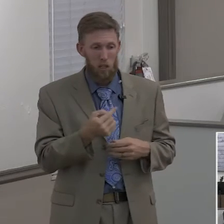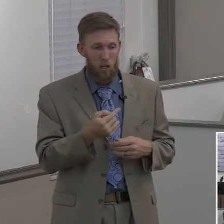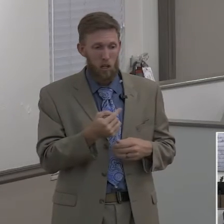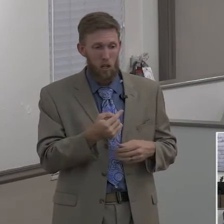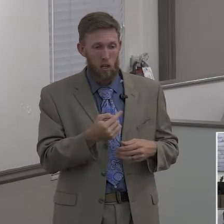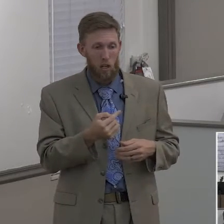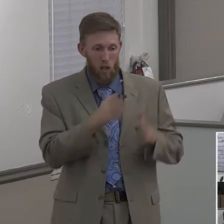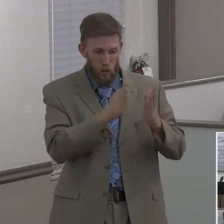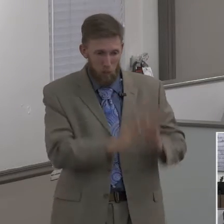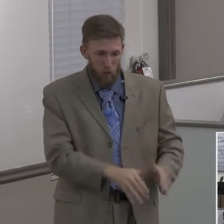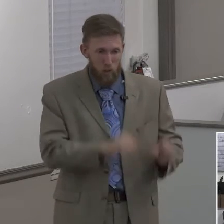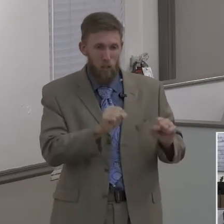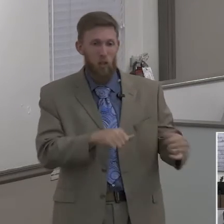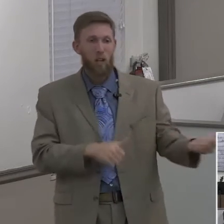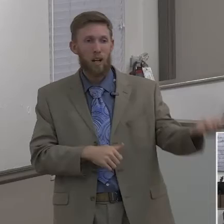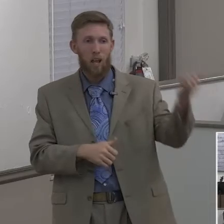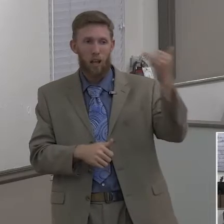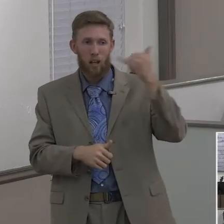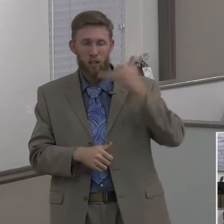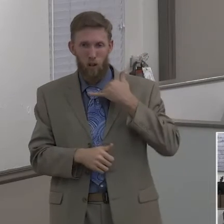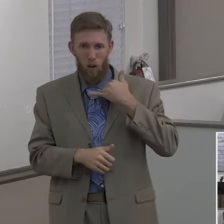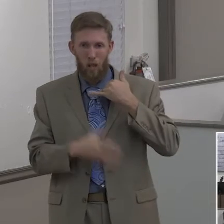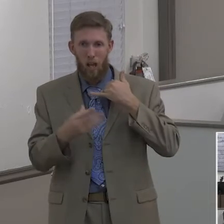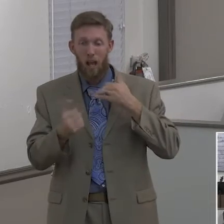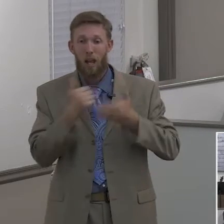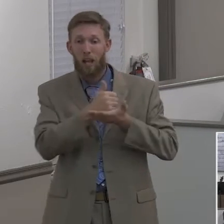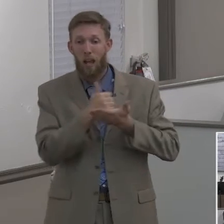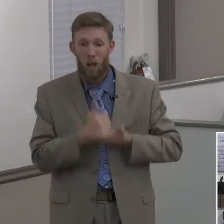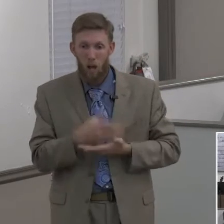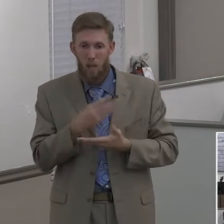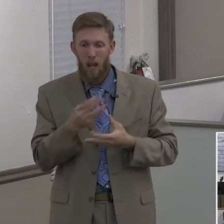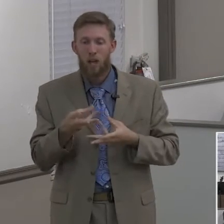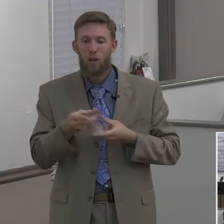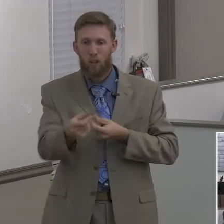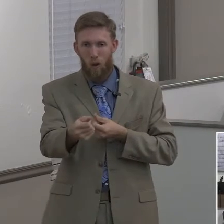of the problem and fixed it immediately. Praise God.